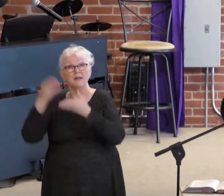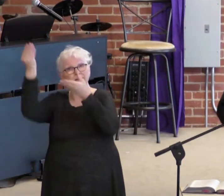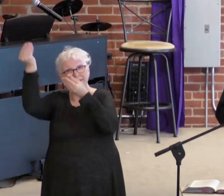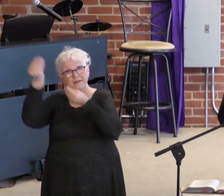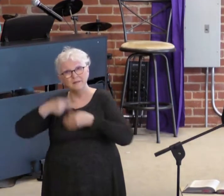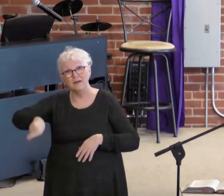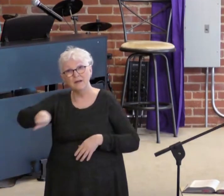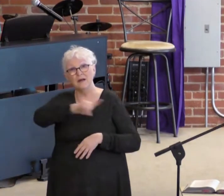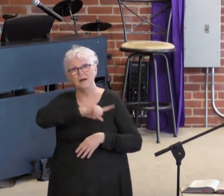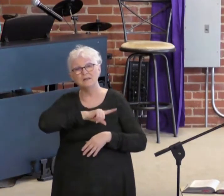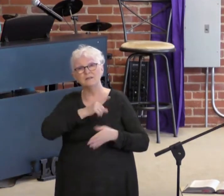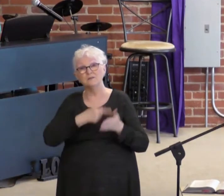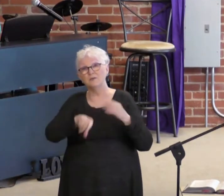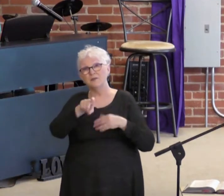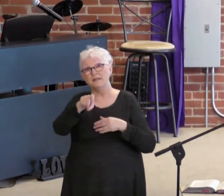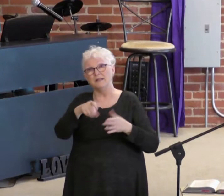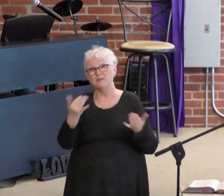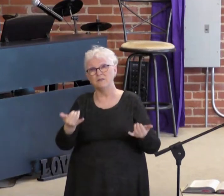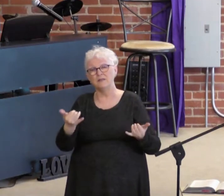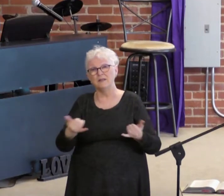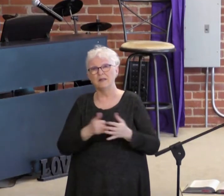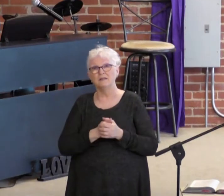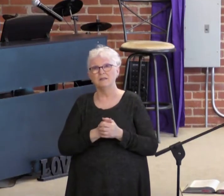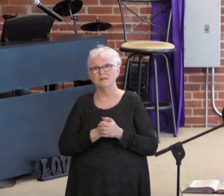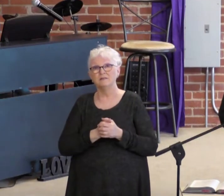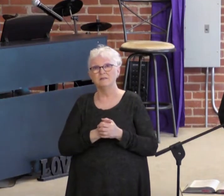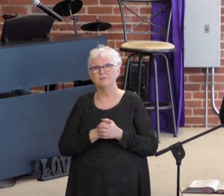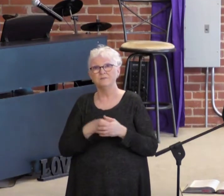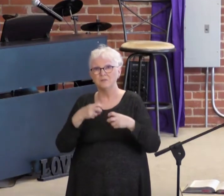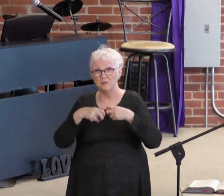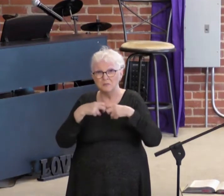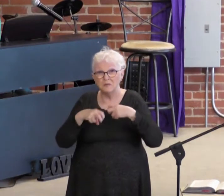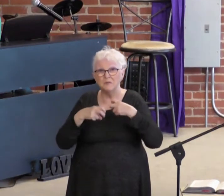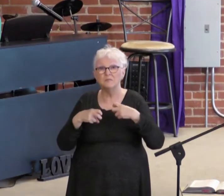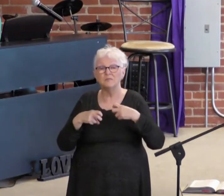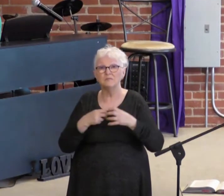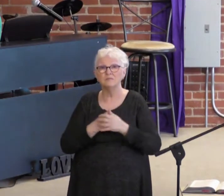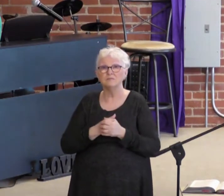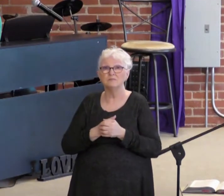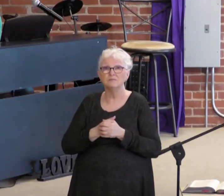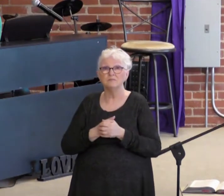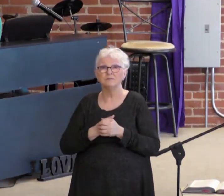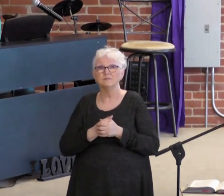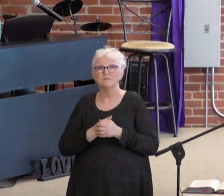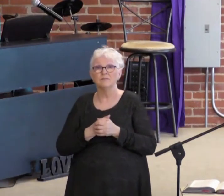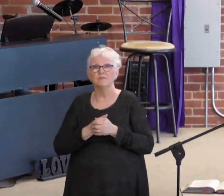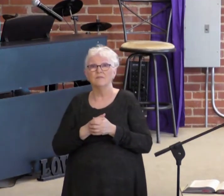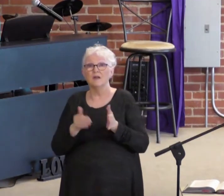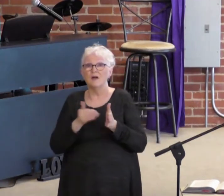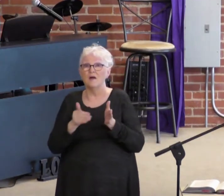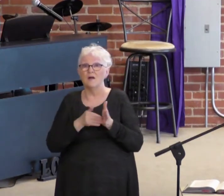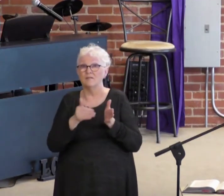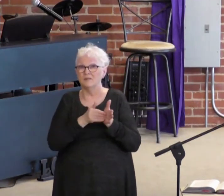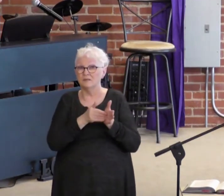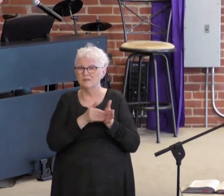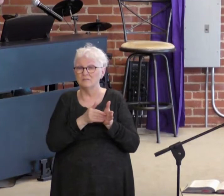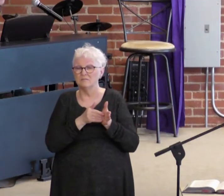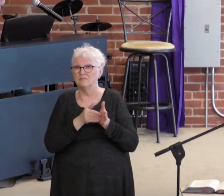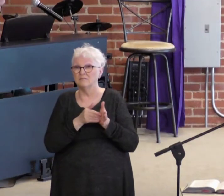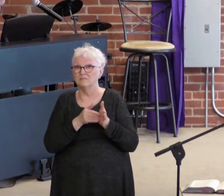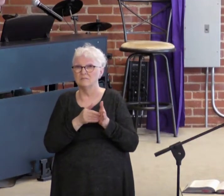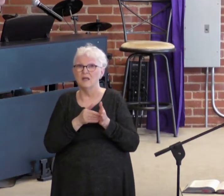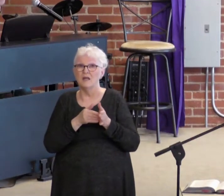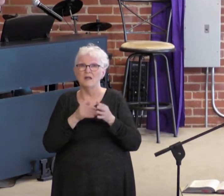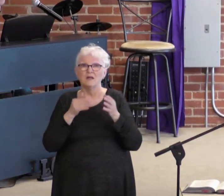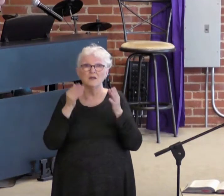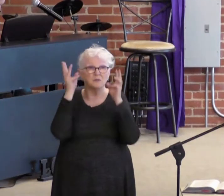Give us what we need for today. And our problem is we often get our eyes on the future and on tomorrow,